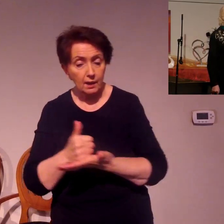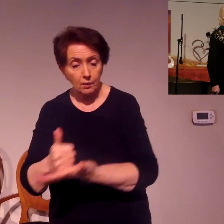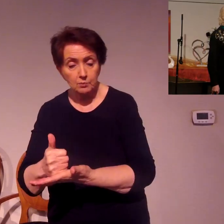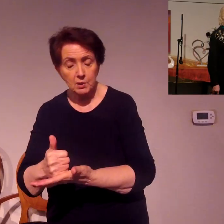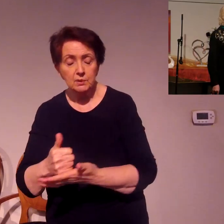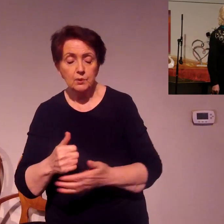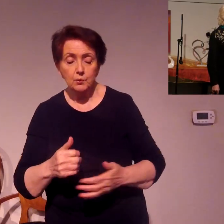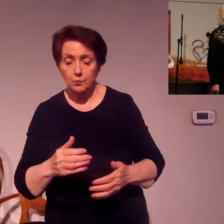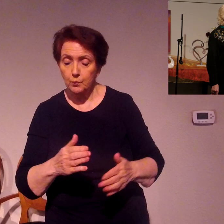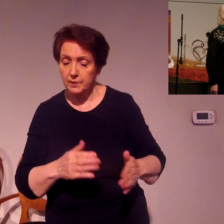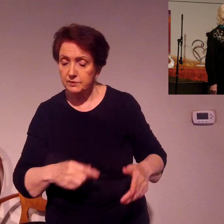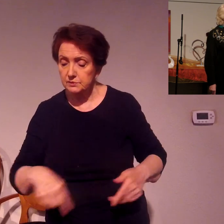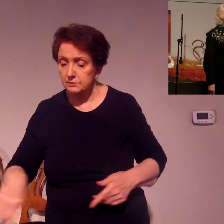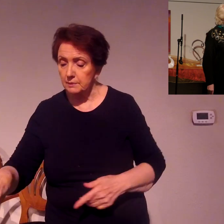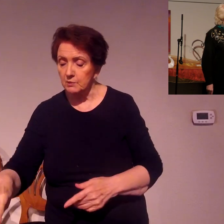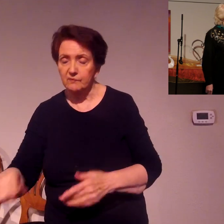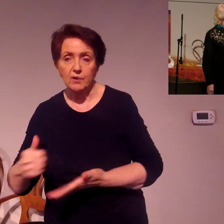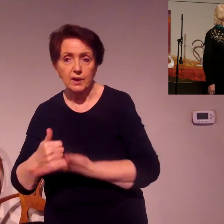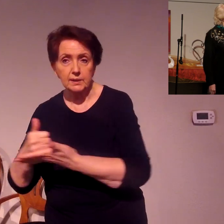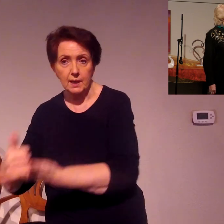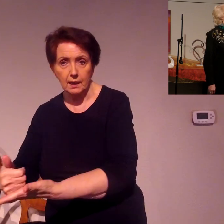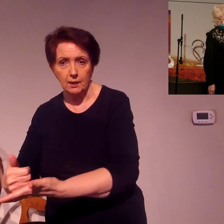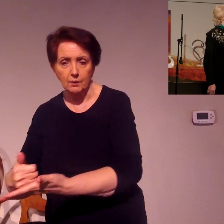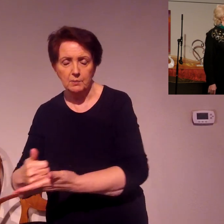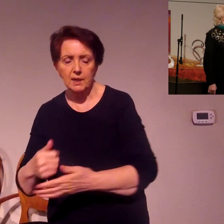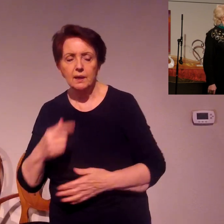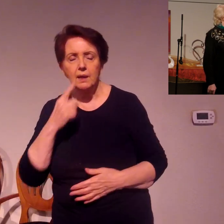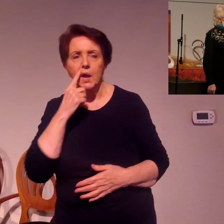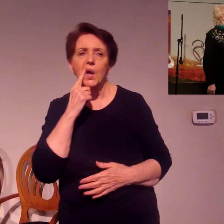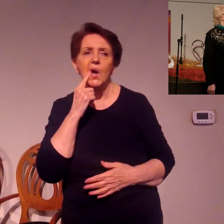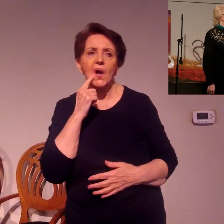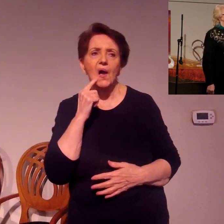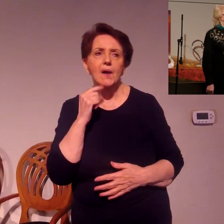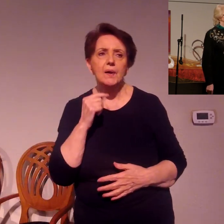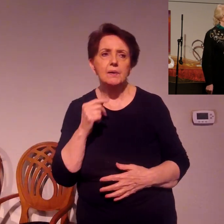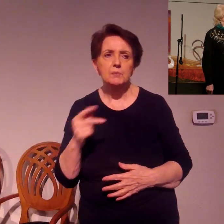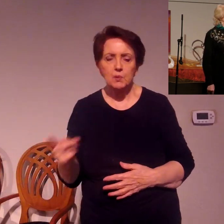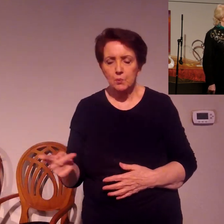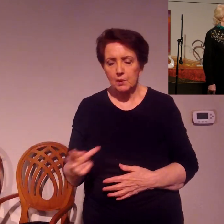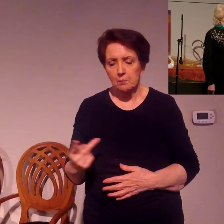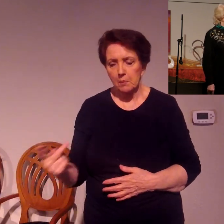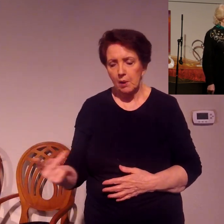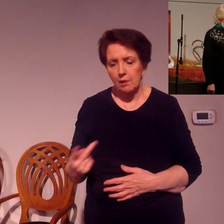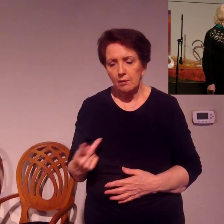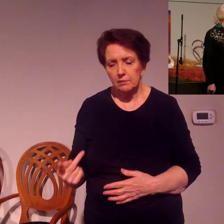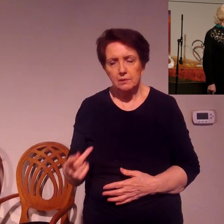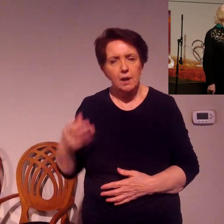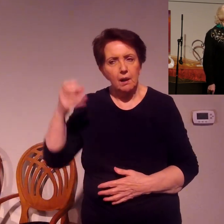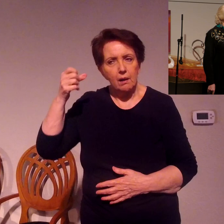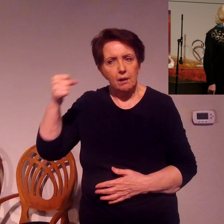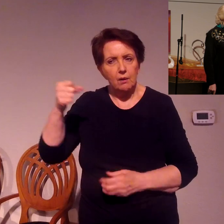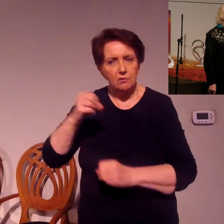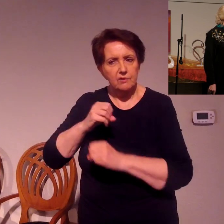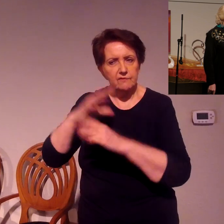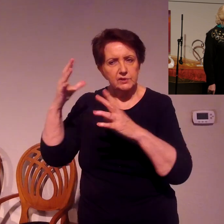also, as a couple, hold the vision of the destination of where we want to